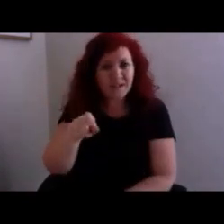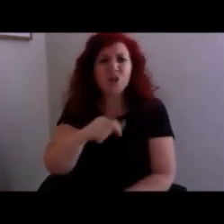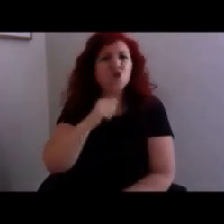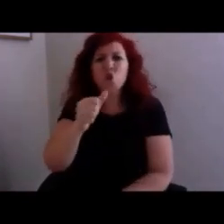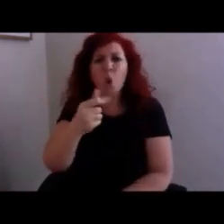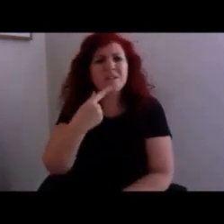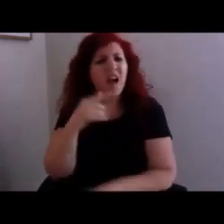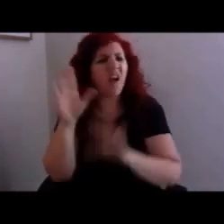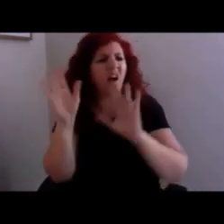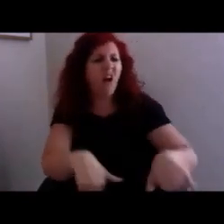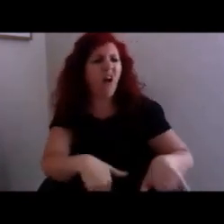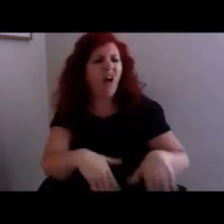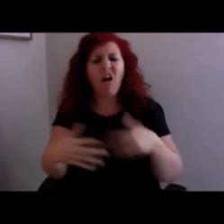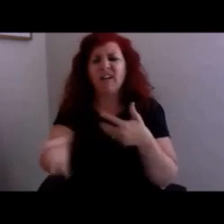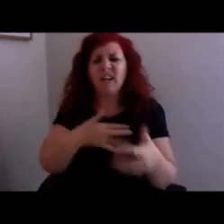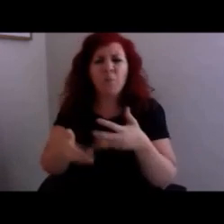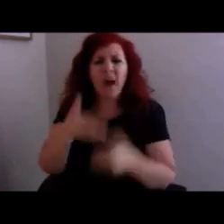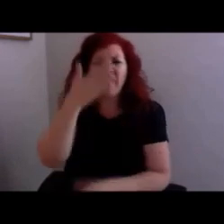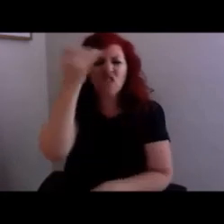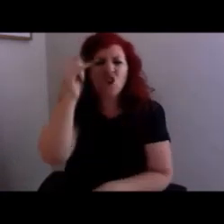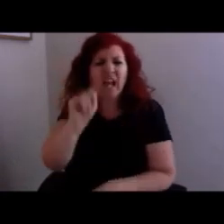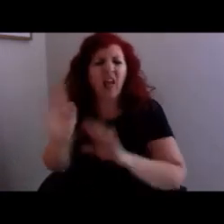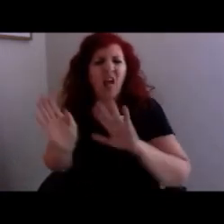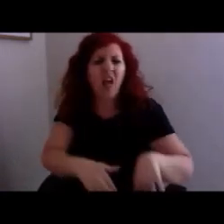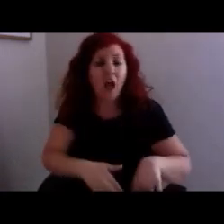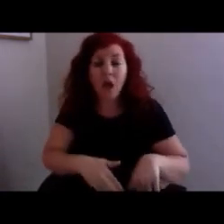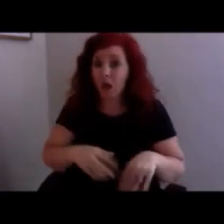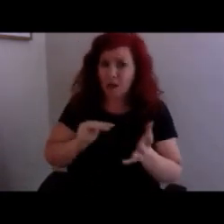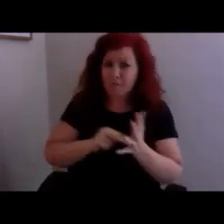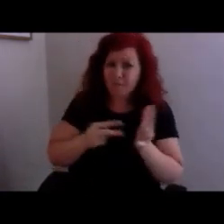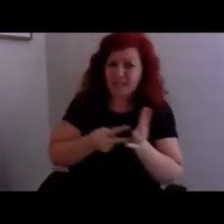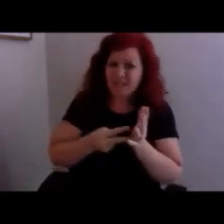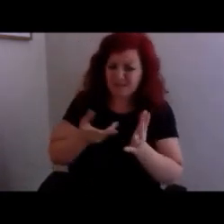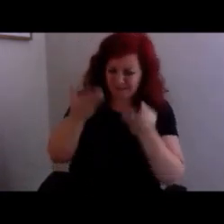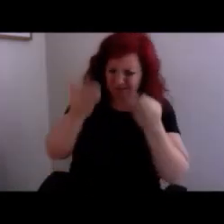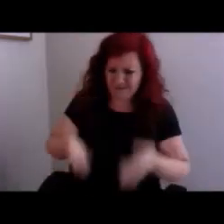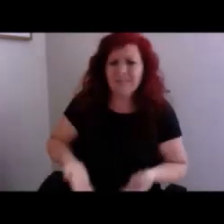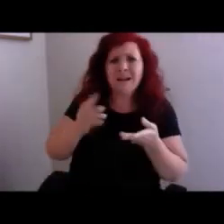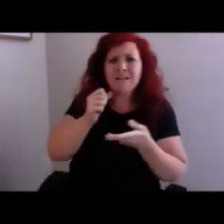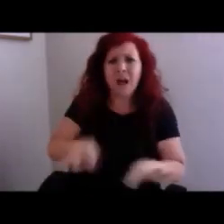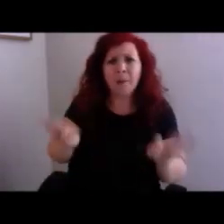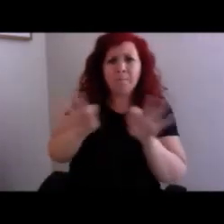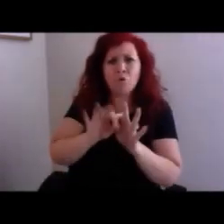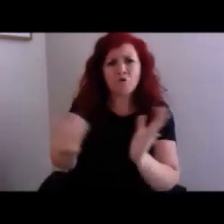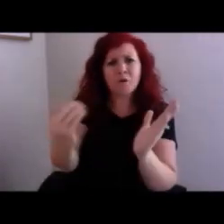mind or forget it, as this gives the message that the person's not important enough to say it